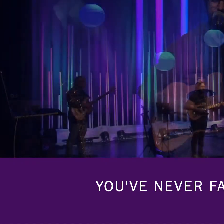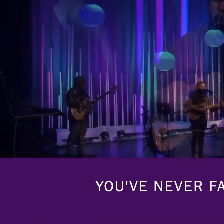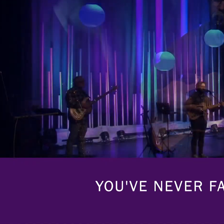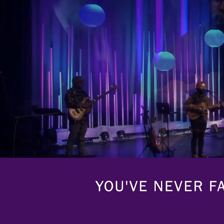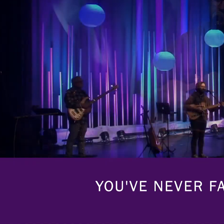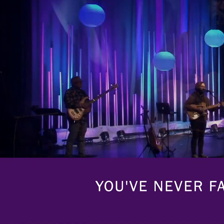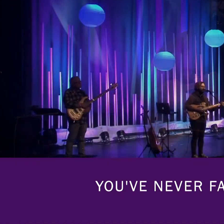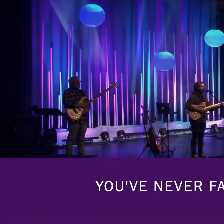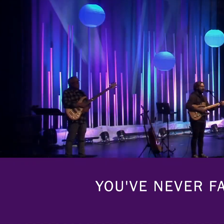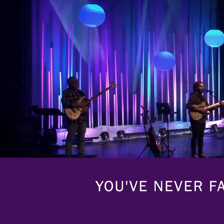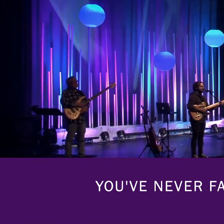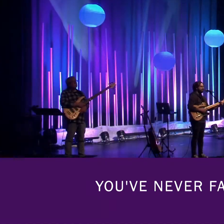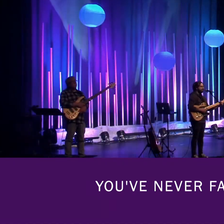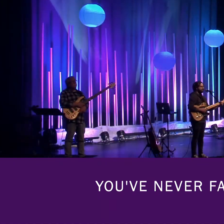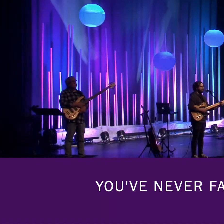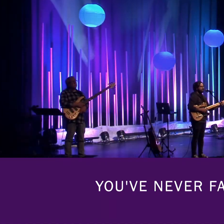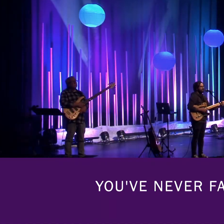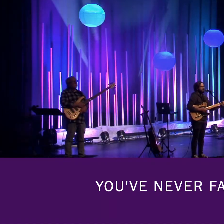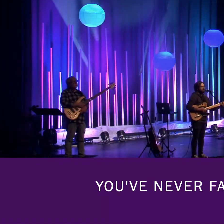failed me yet.